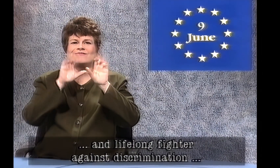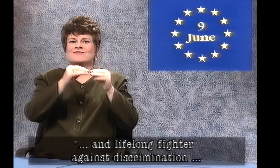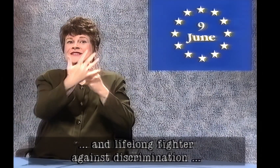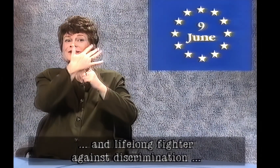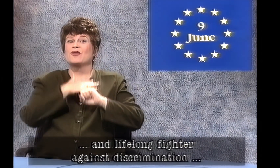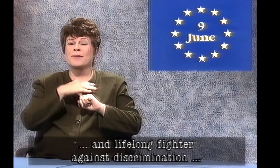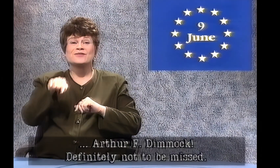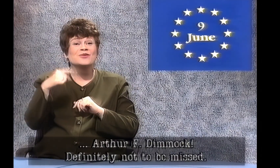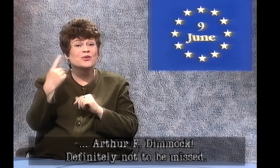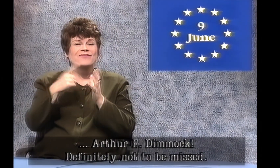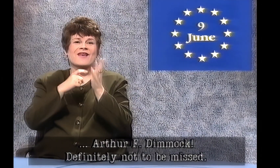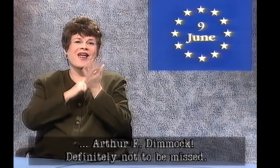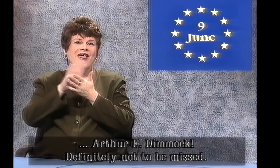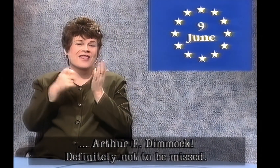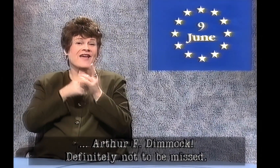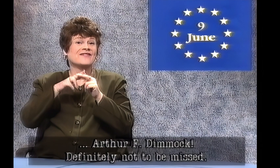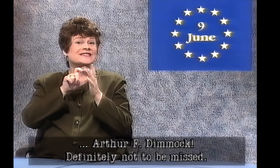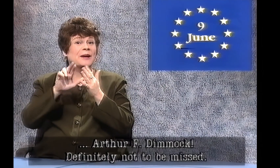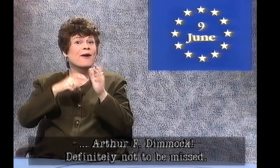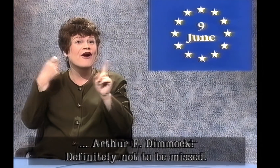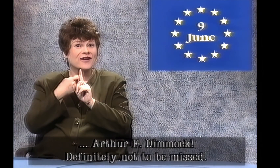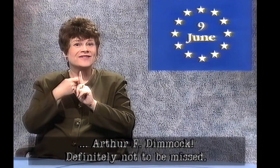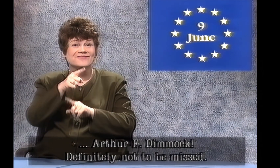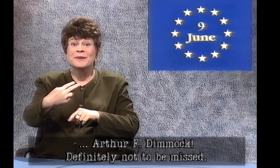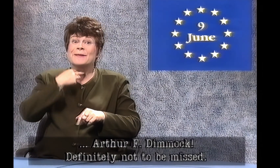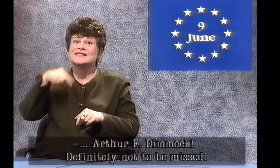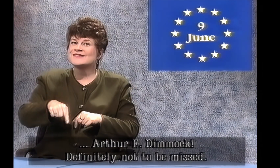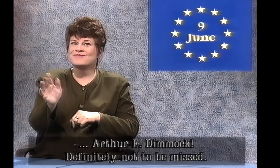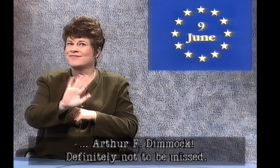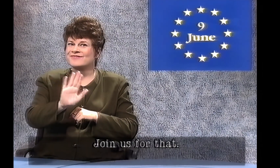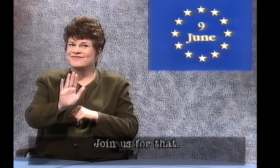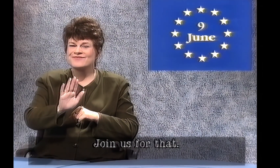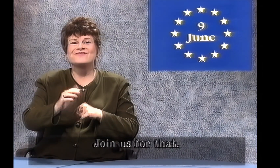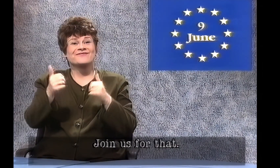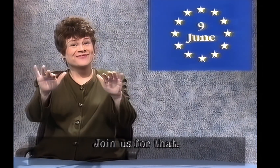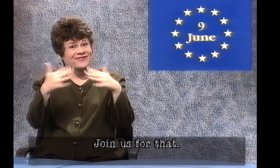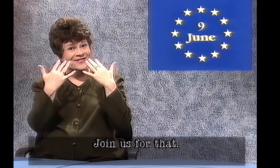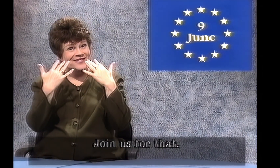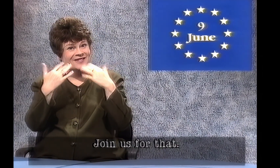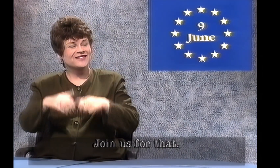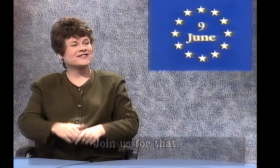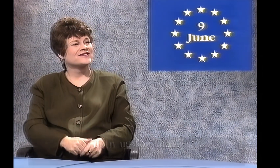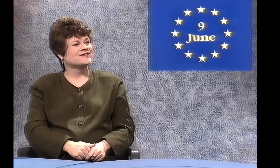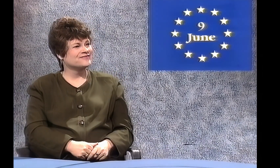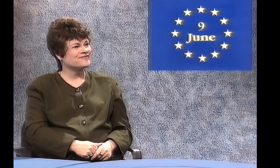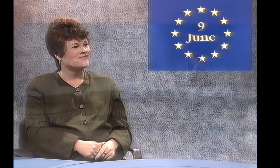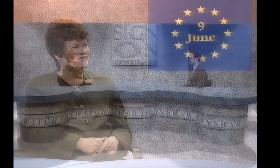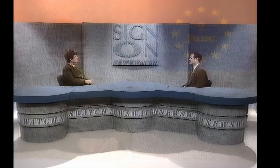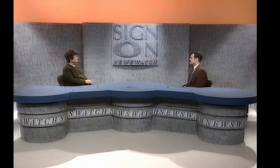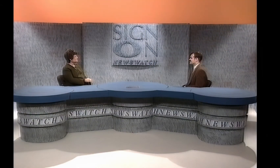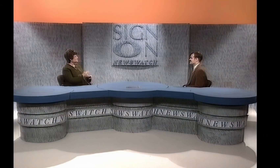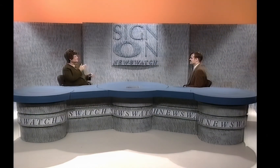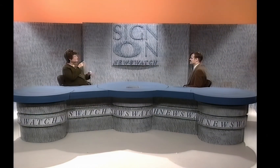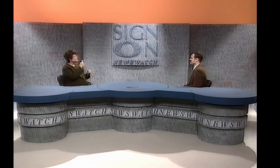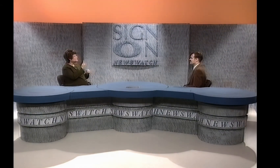against discrimination, Arthur F. Dimmock. Definitely not to be missed. Join us for that.